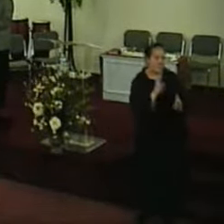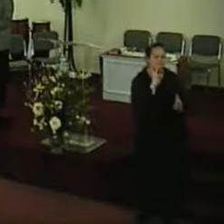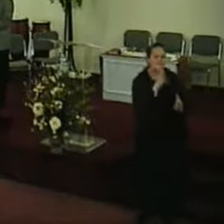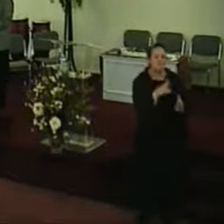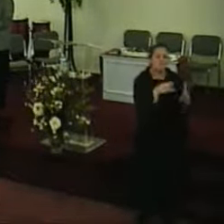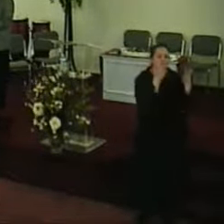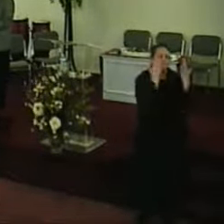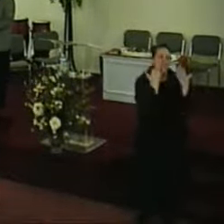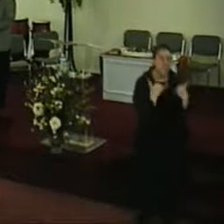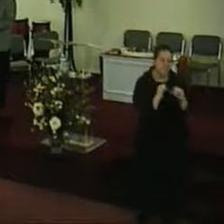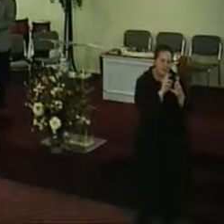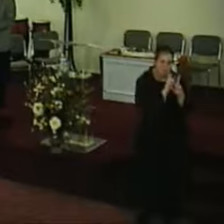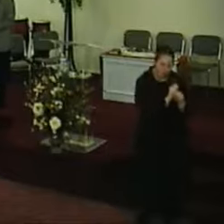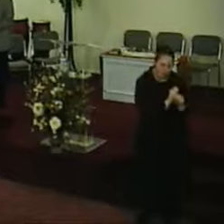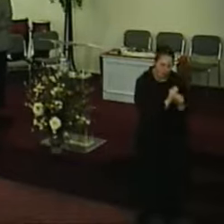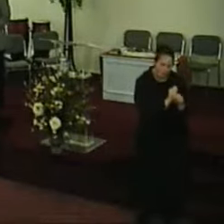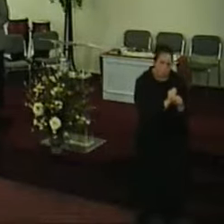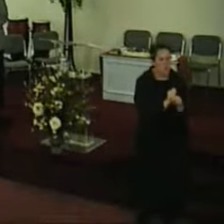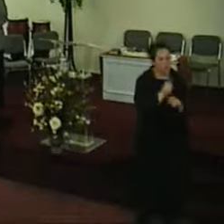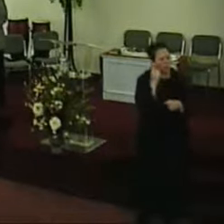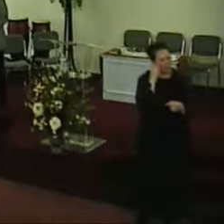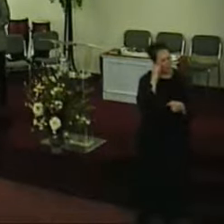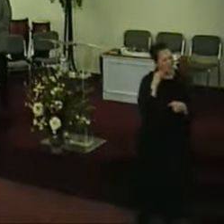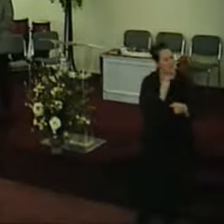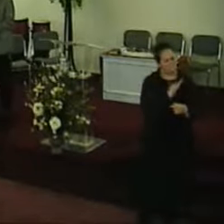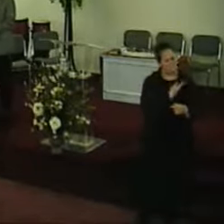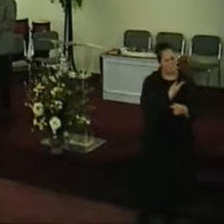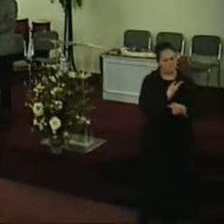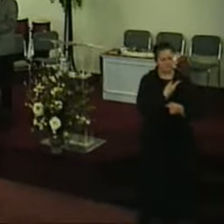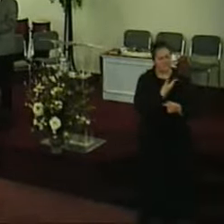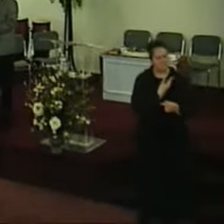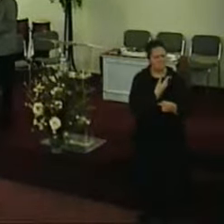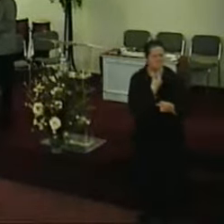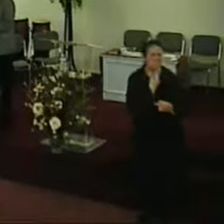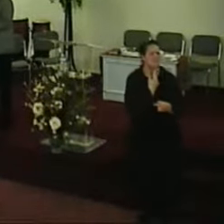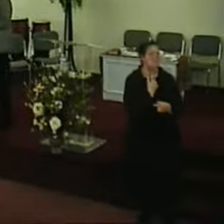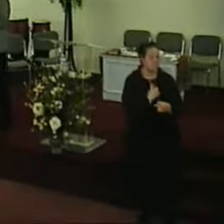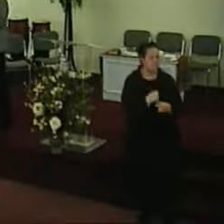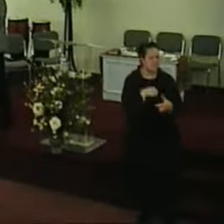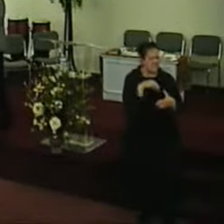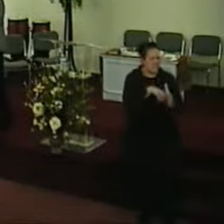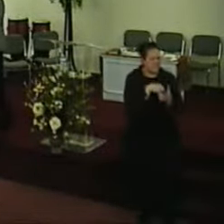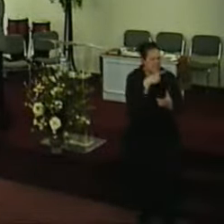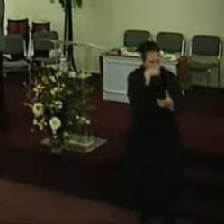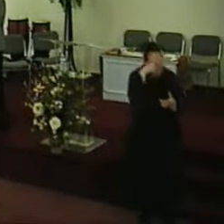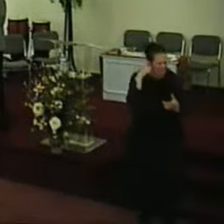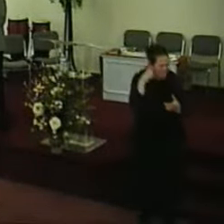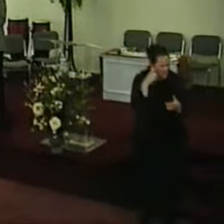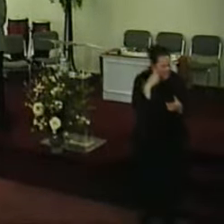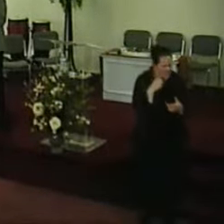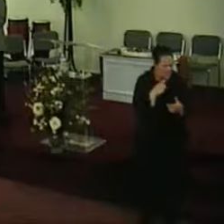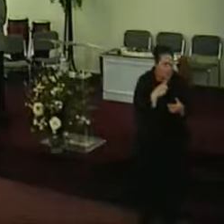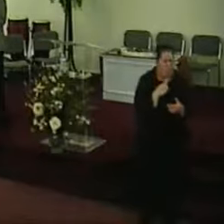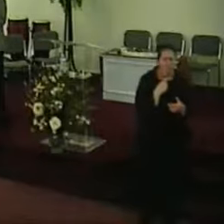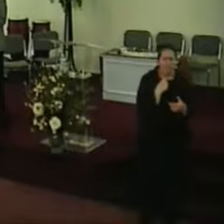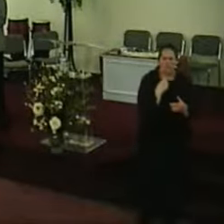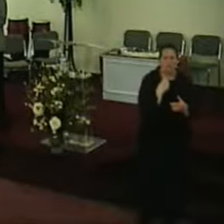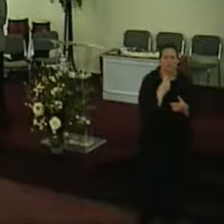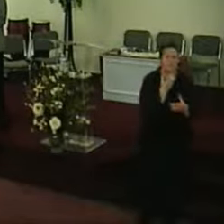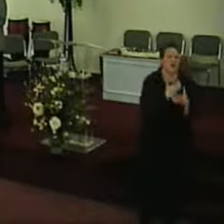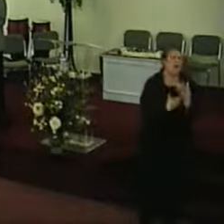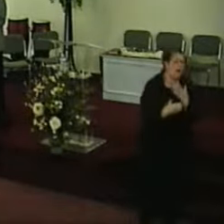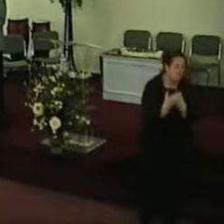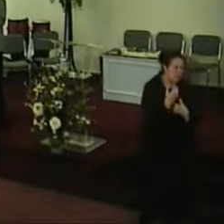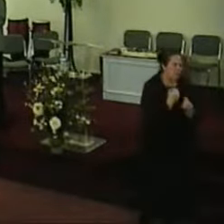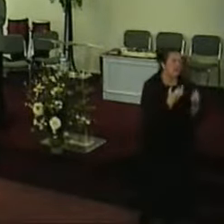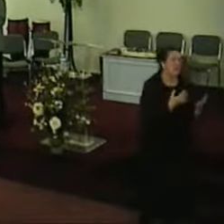know, think of us being really thirsty, like if you're out in a desert and you're very thirsty or so hungry you can't wait for that next meal, to go